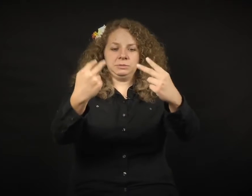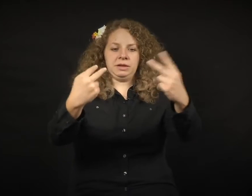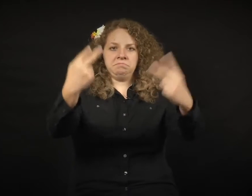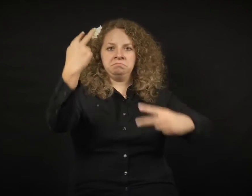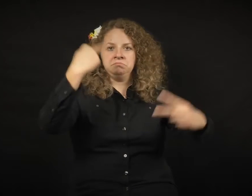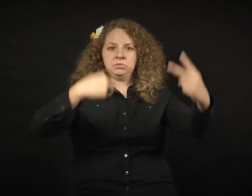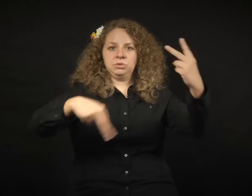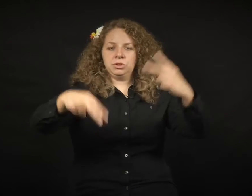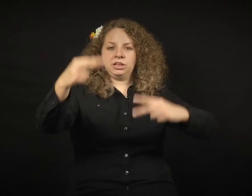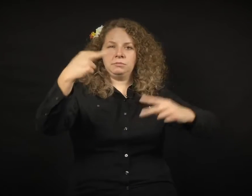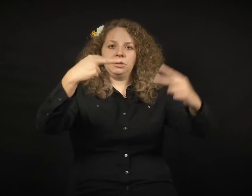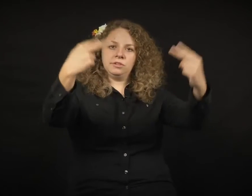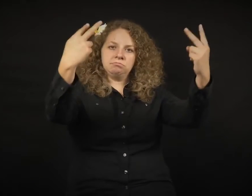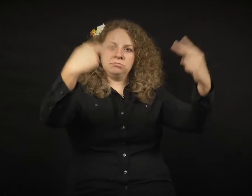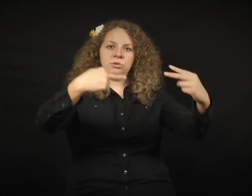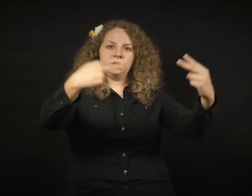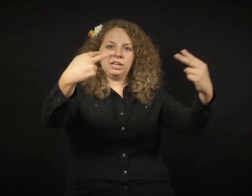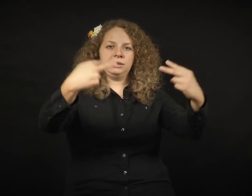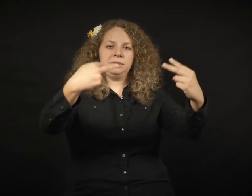way. Looking me over. Looking at me.